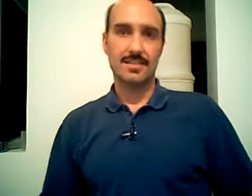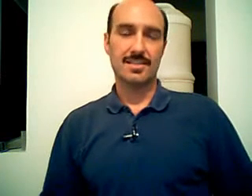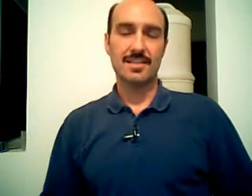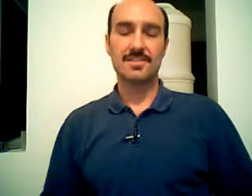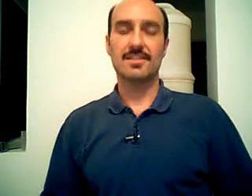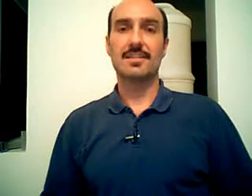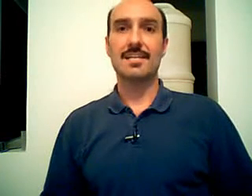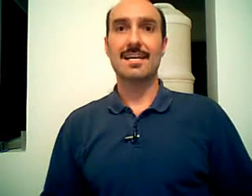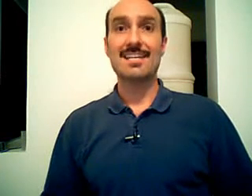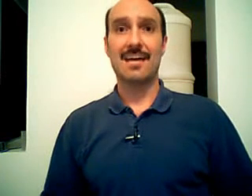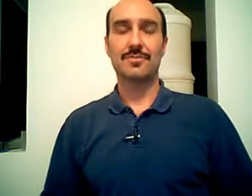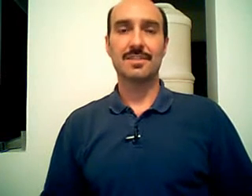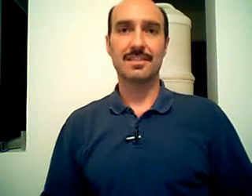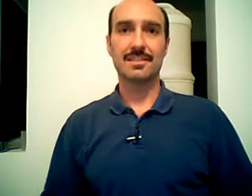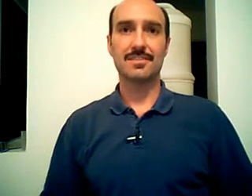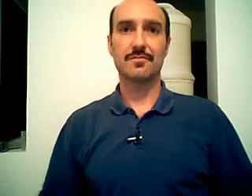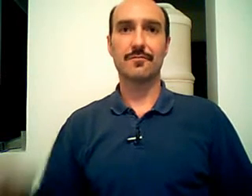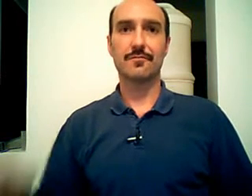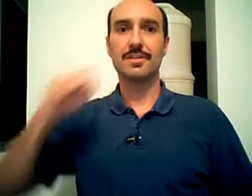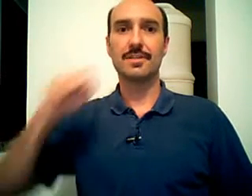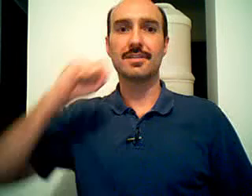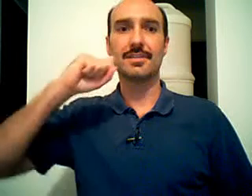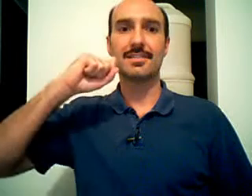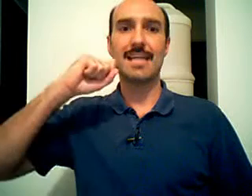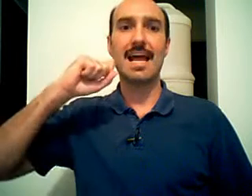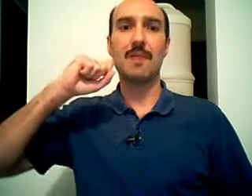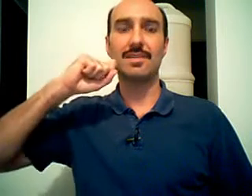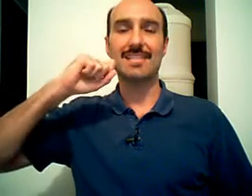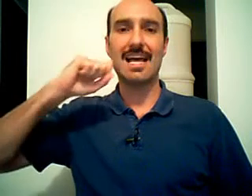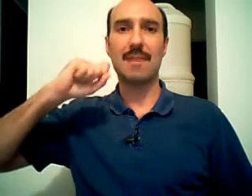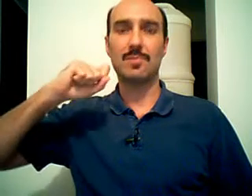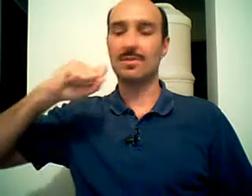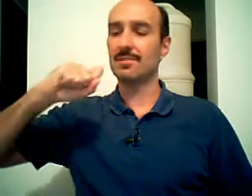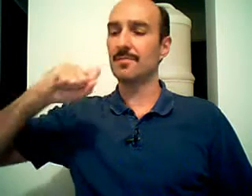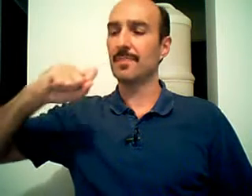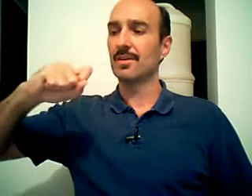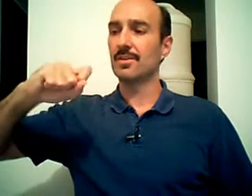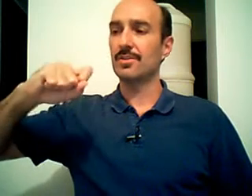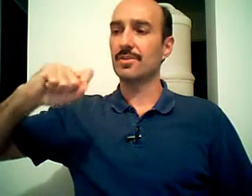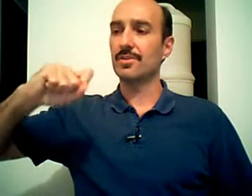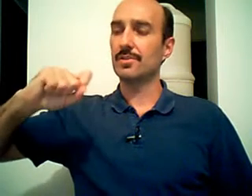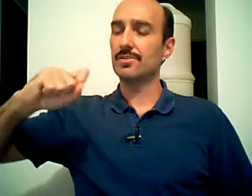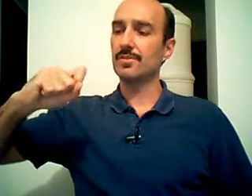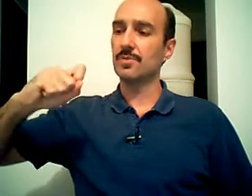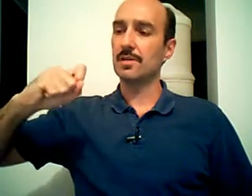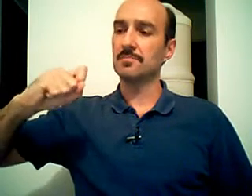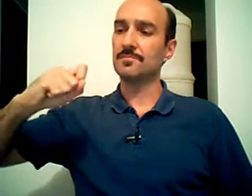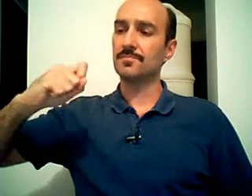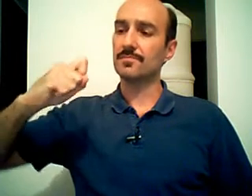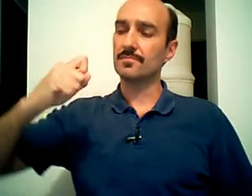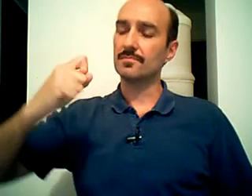sign is a noun, and it's a fruit. It's it's apple. You're going to